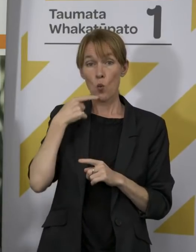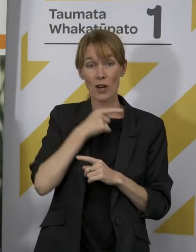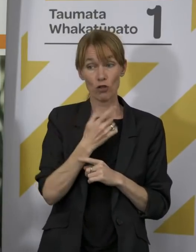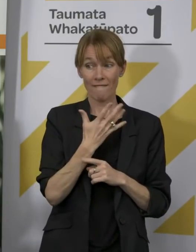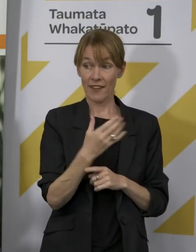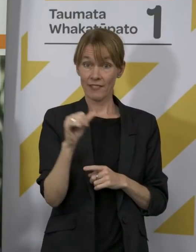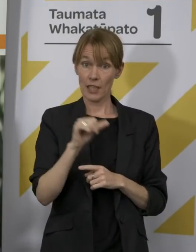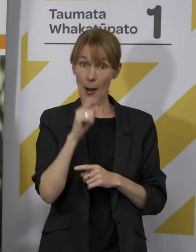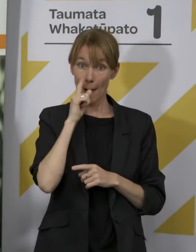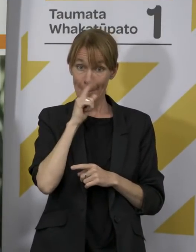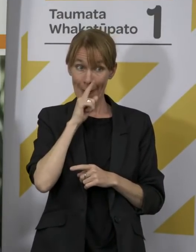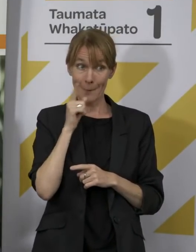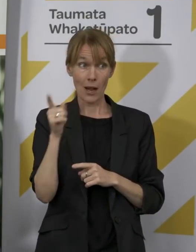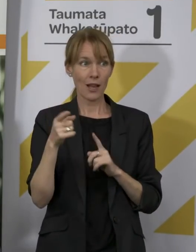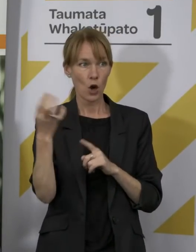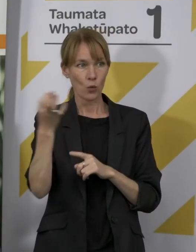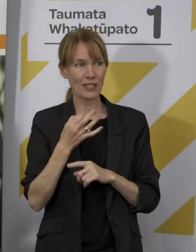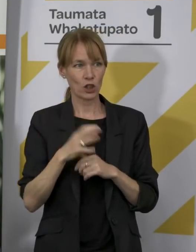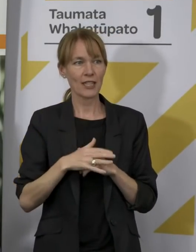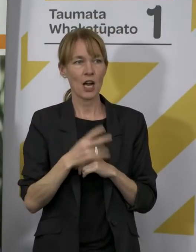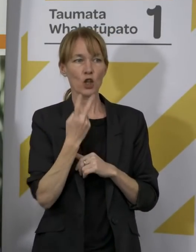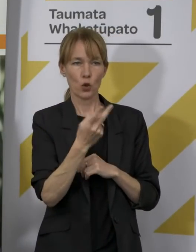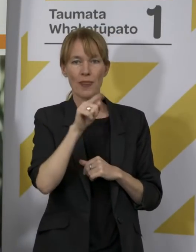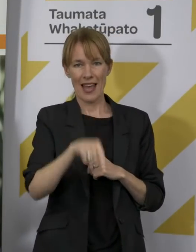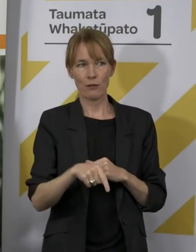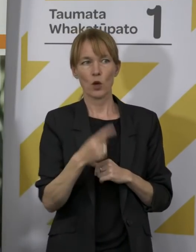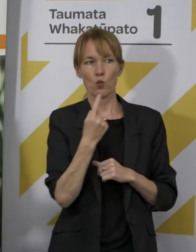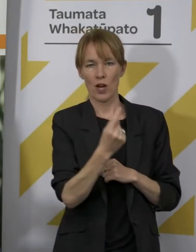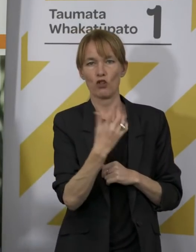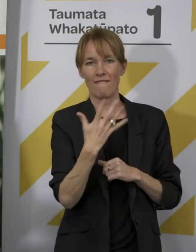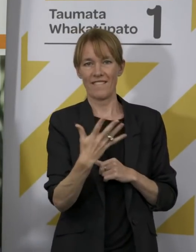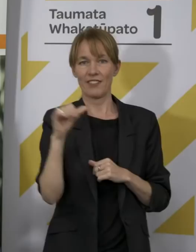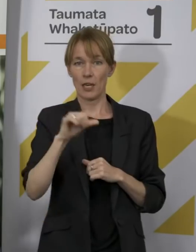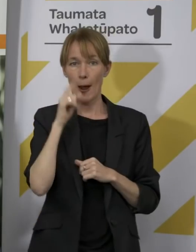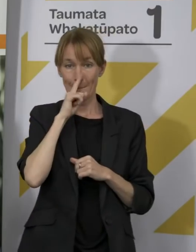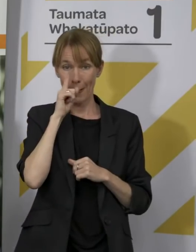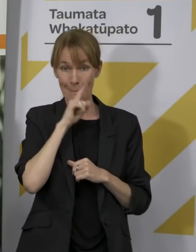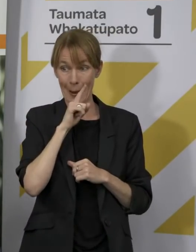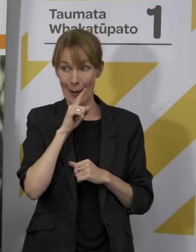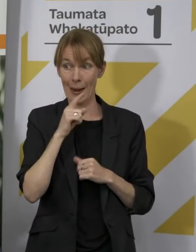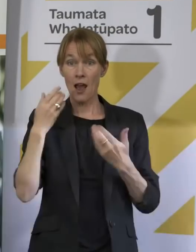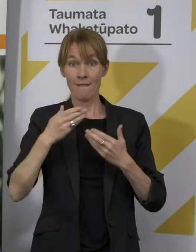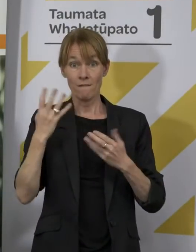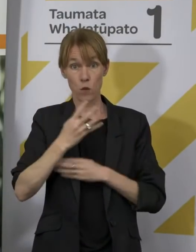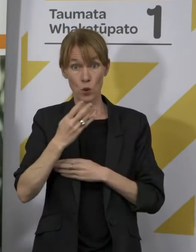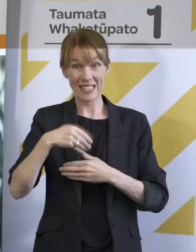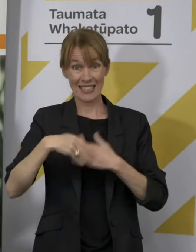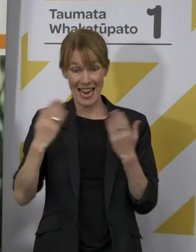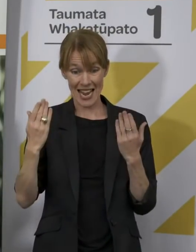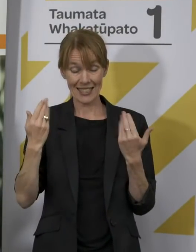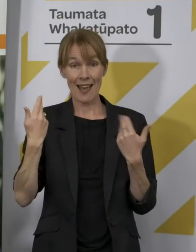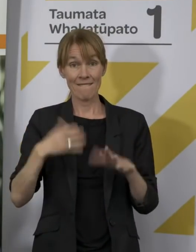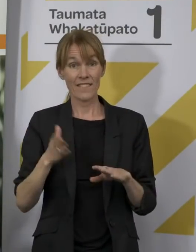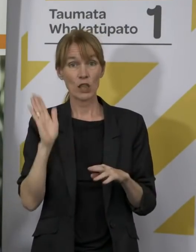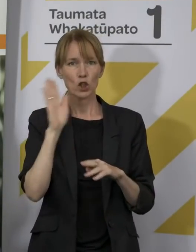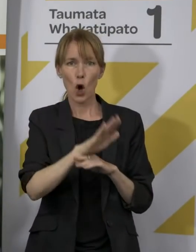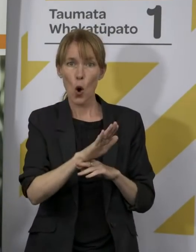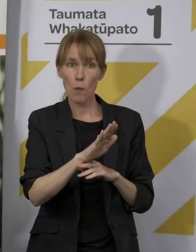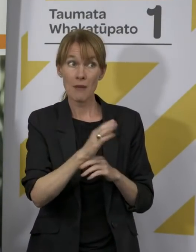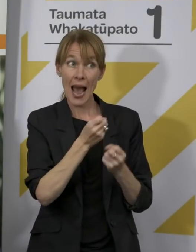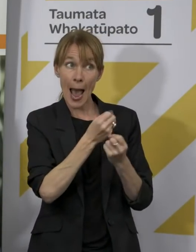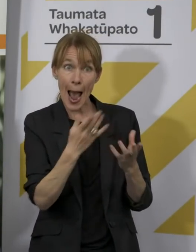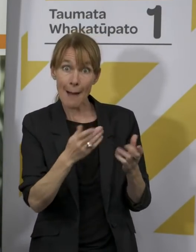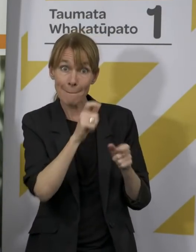managed isolation. How many of them left without being tested? I still can't tell you that number, and Why not? this is